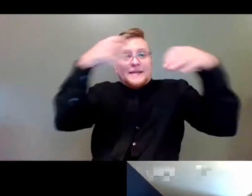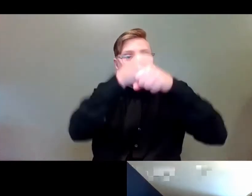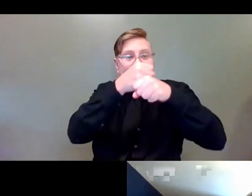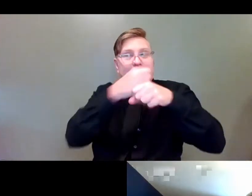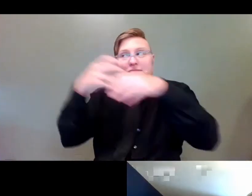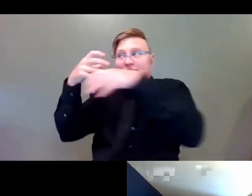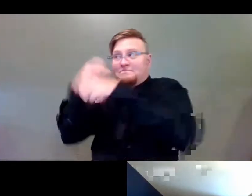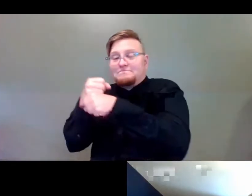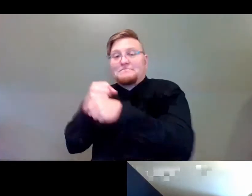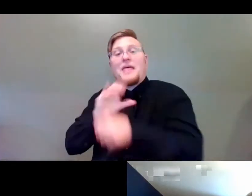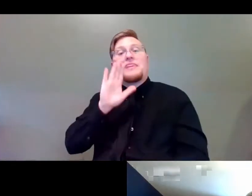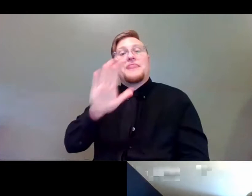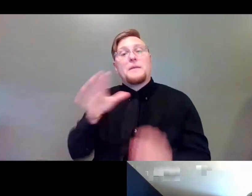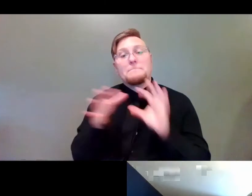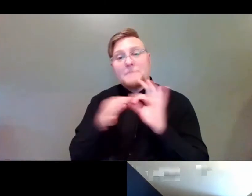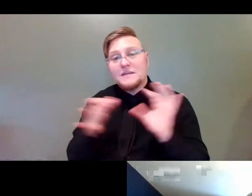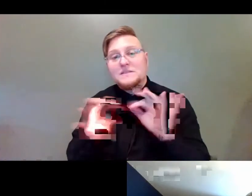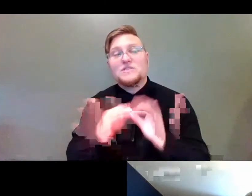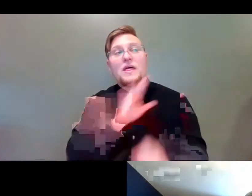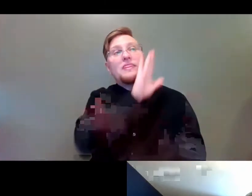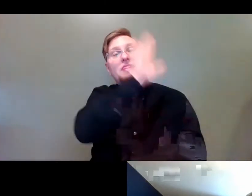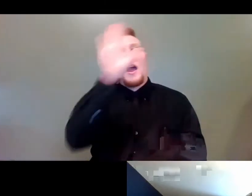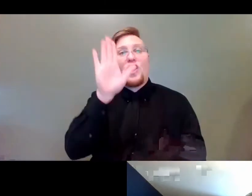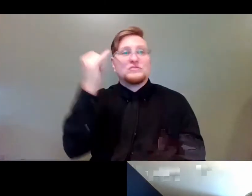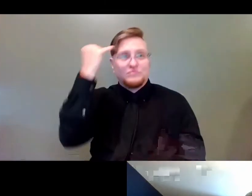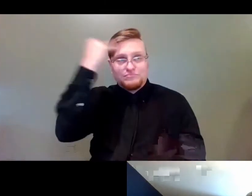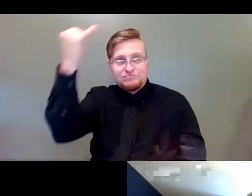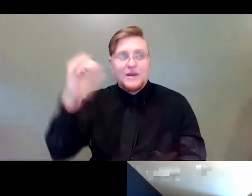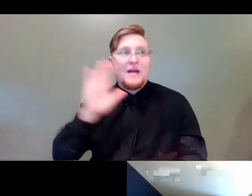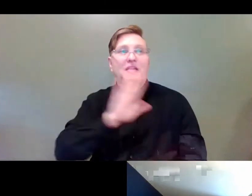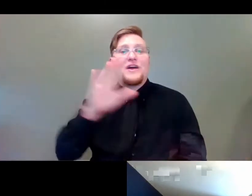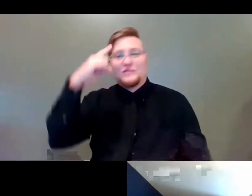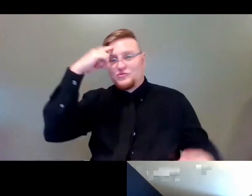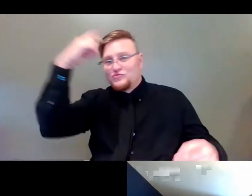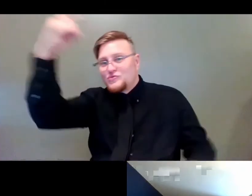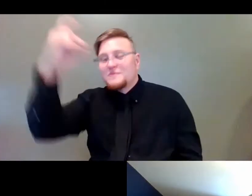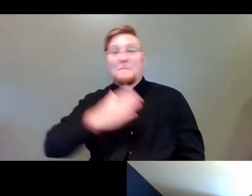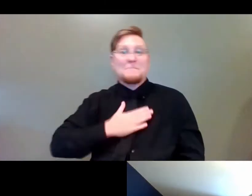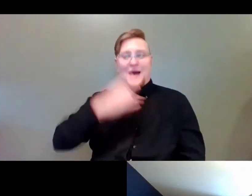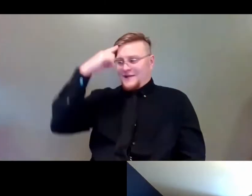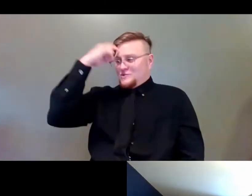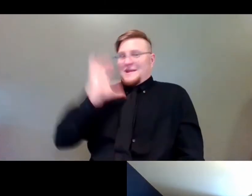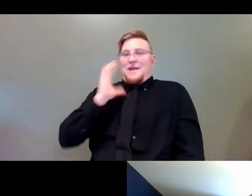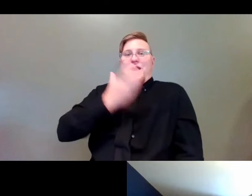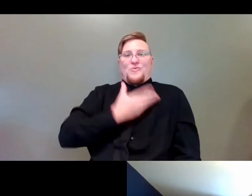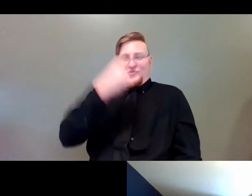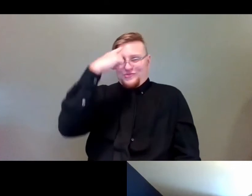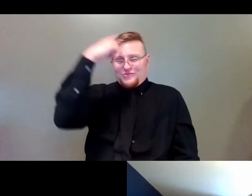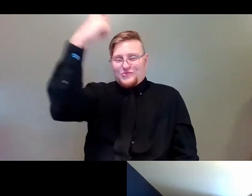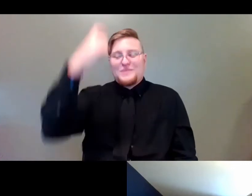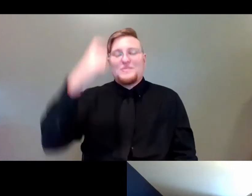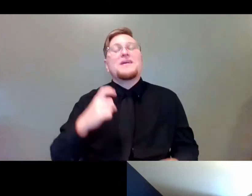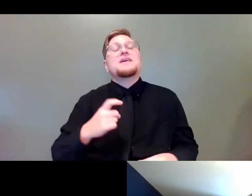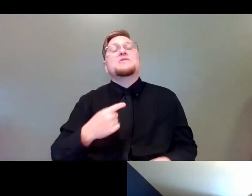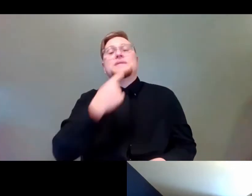of their messages, their dreams, my message, my dreams, all of our dreams, that enough